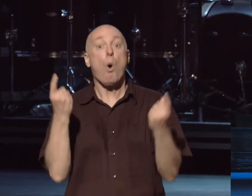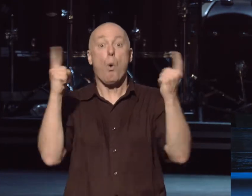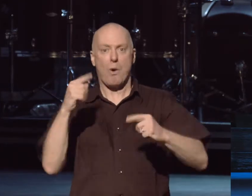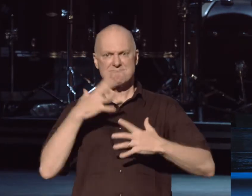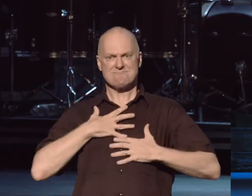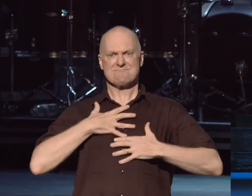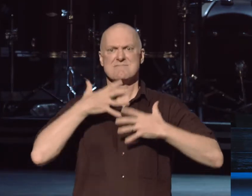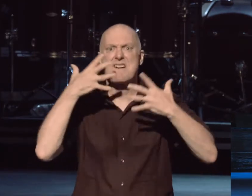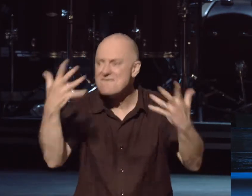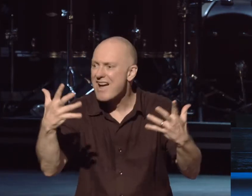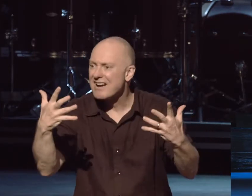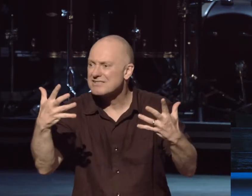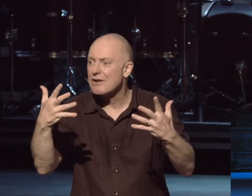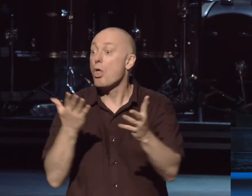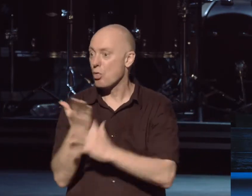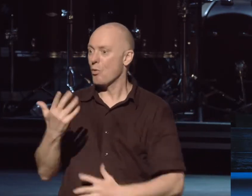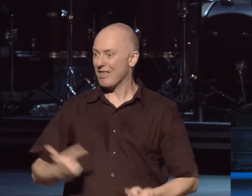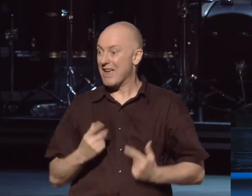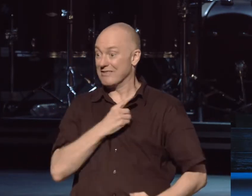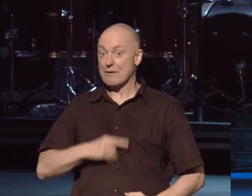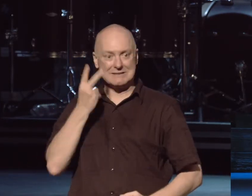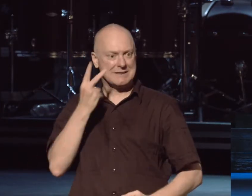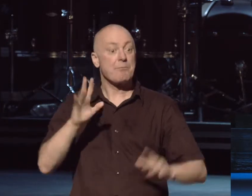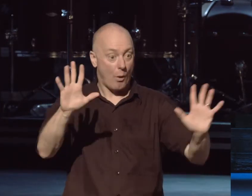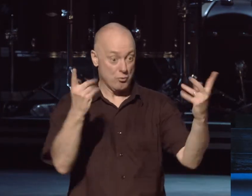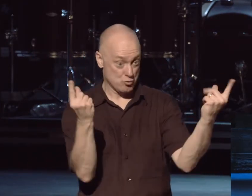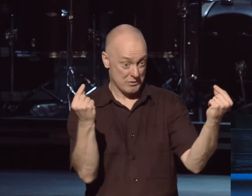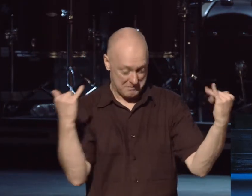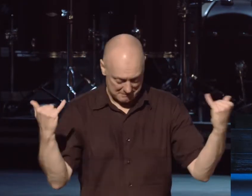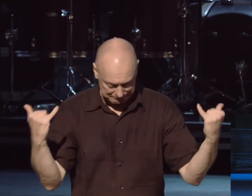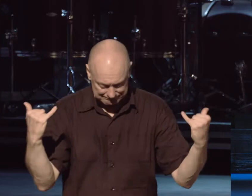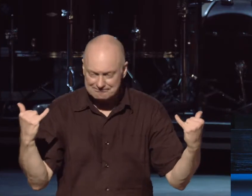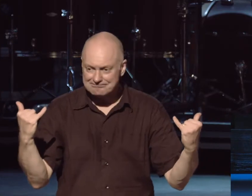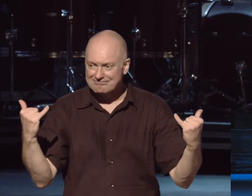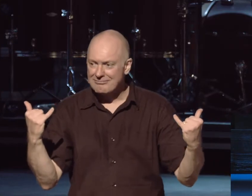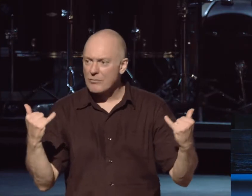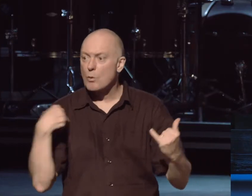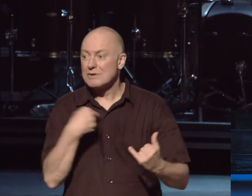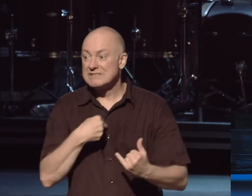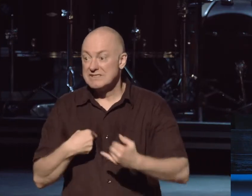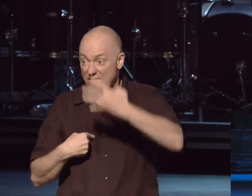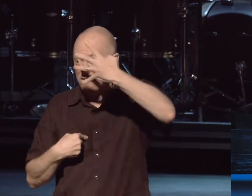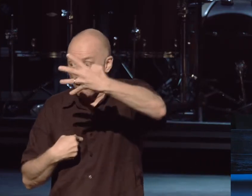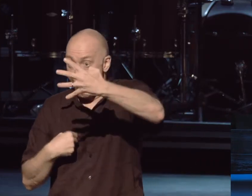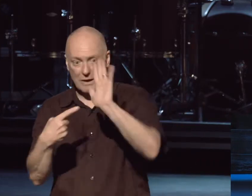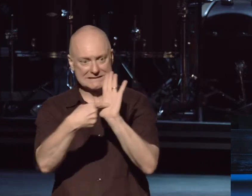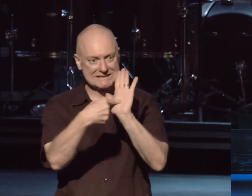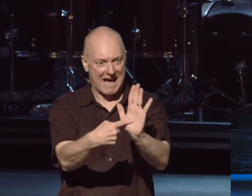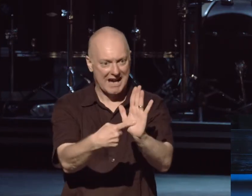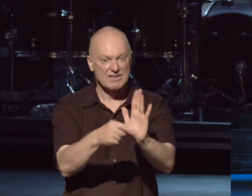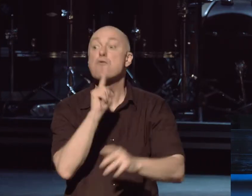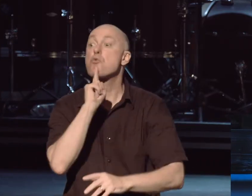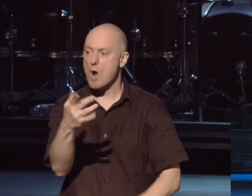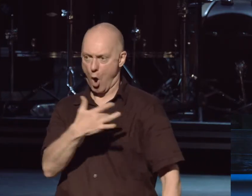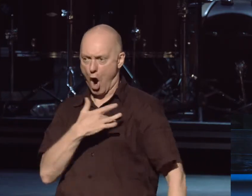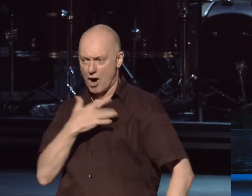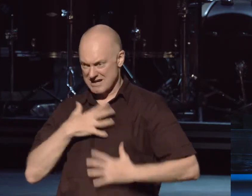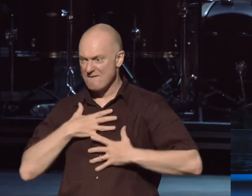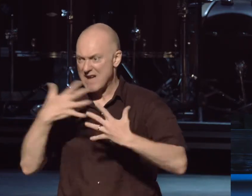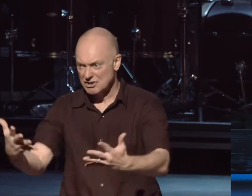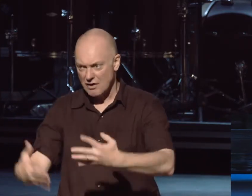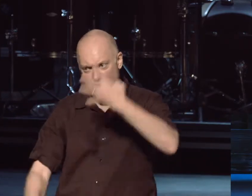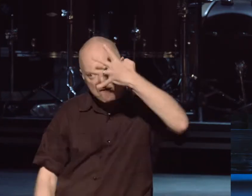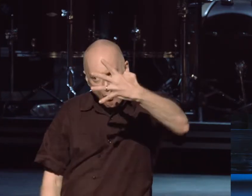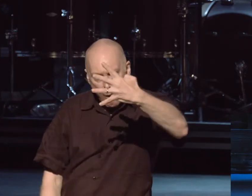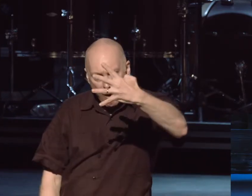confession we see today through the life of David. So what we're going to do is we're going to see four signs of a genuine heart of